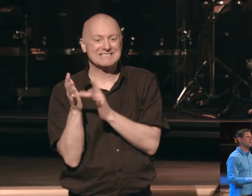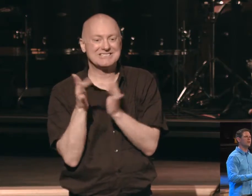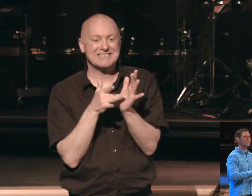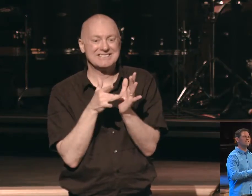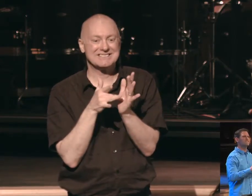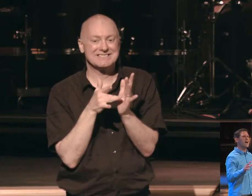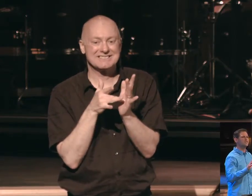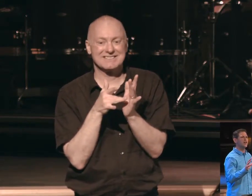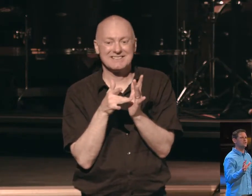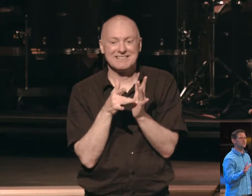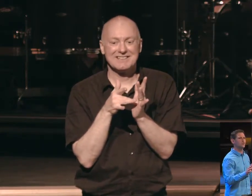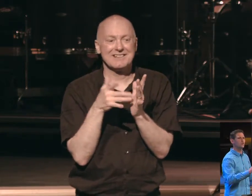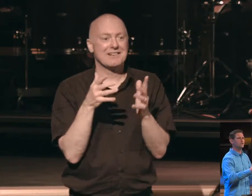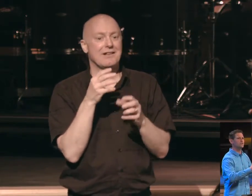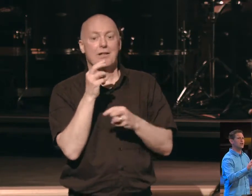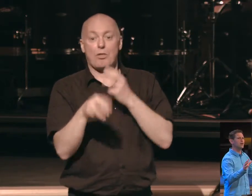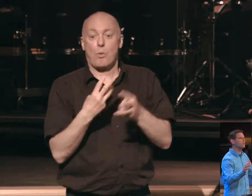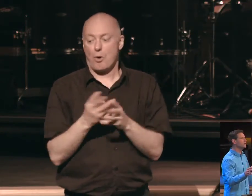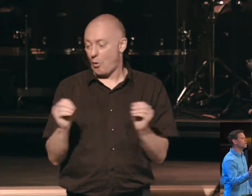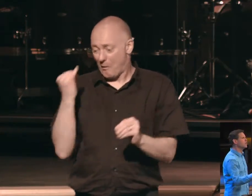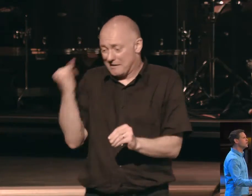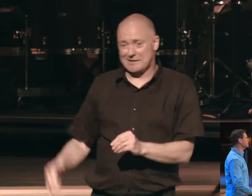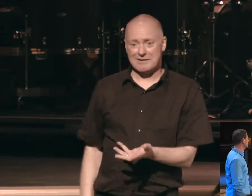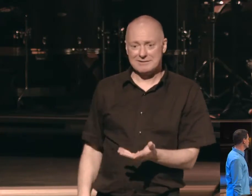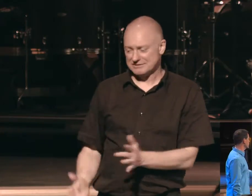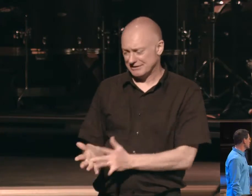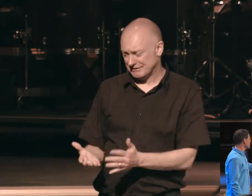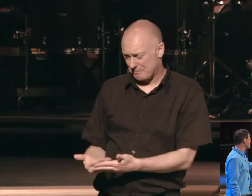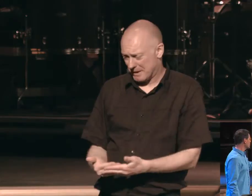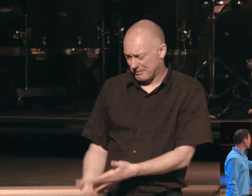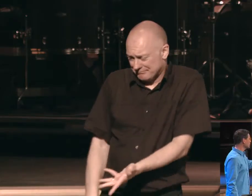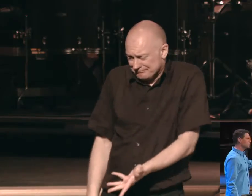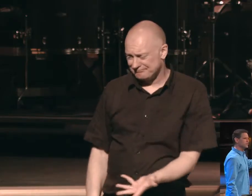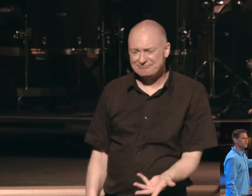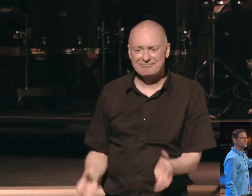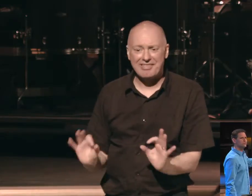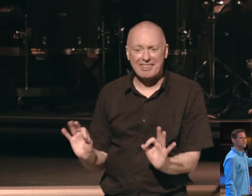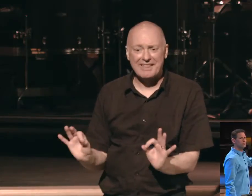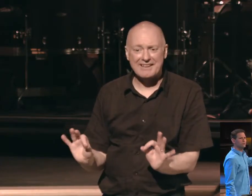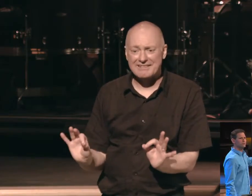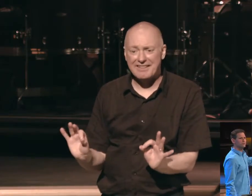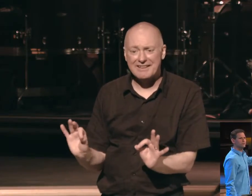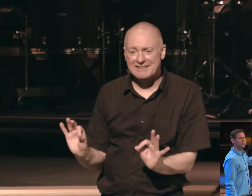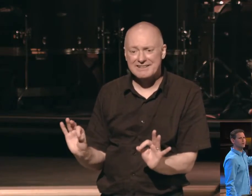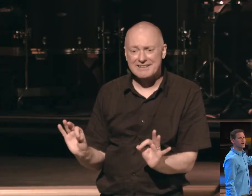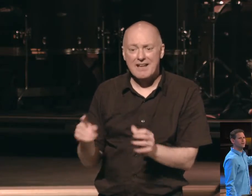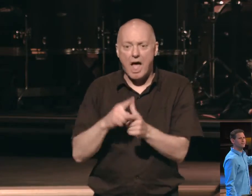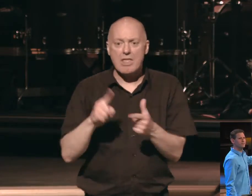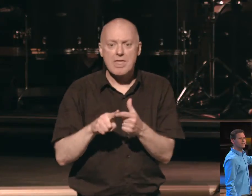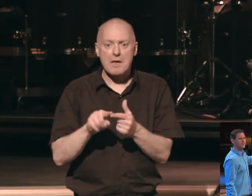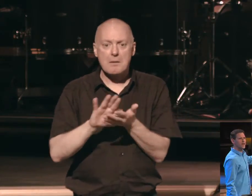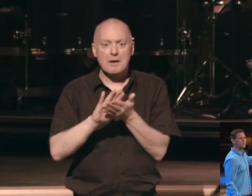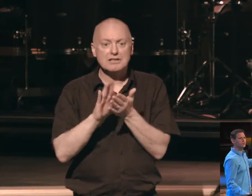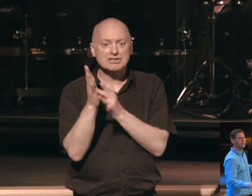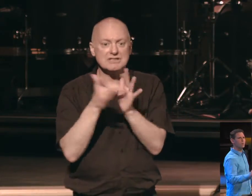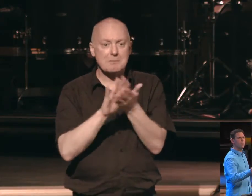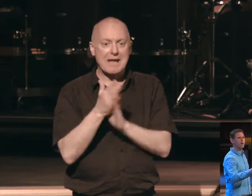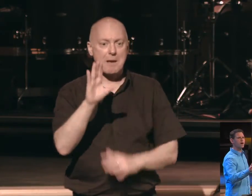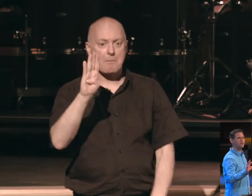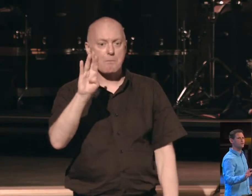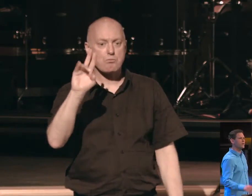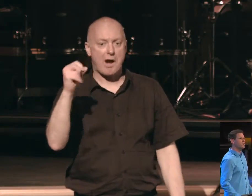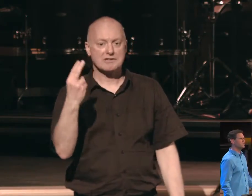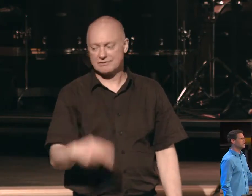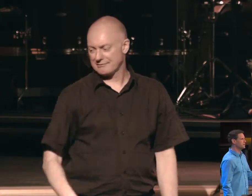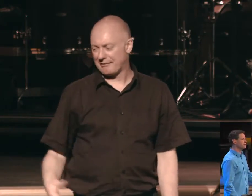obscurity, and the vast, vast majority of the entire world had no idea what was going on. And this little shoot forms this branch. And most people will